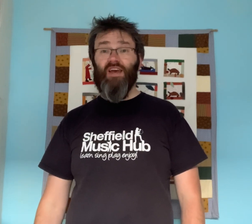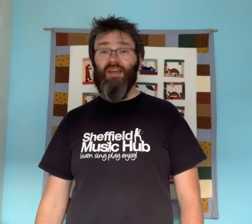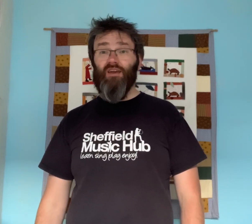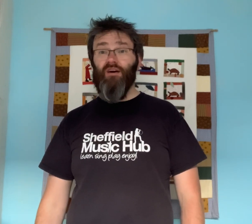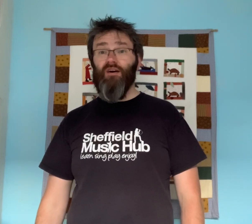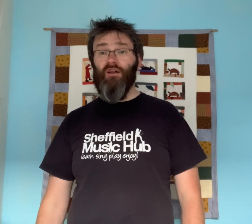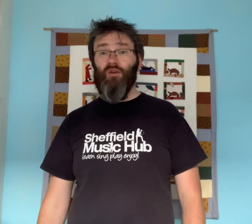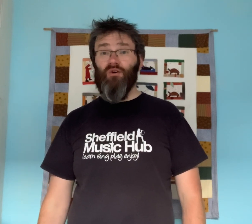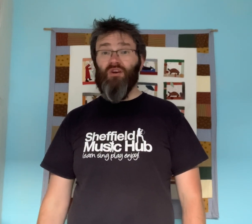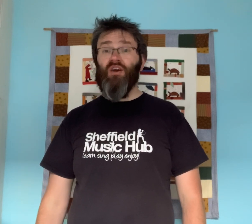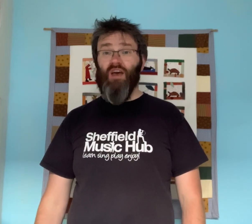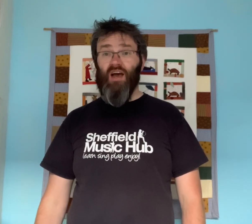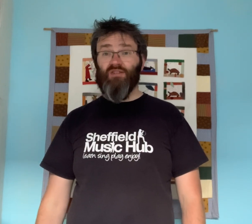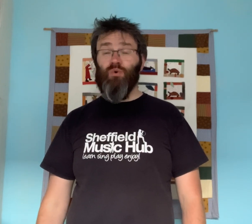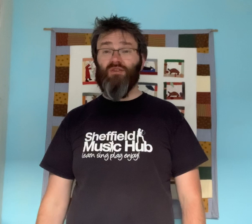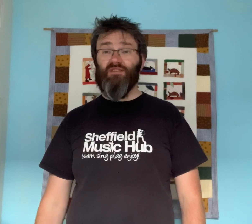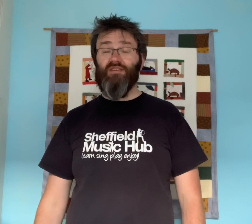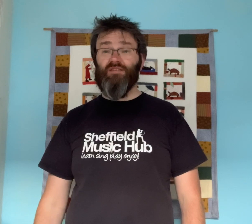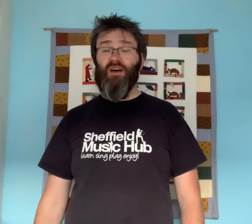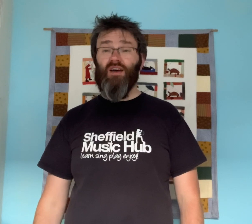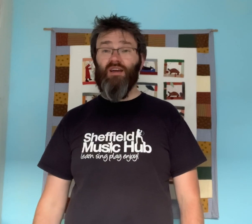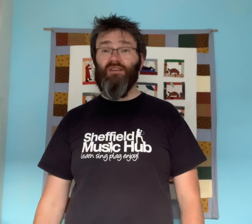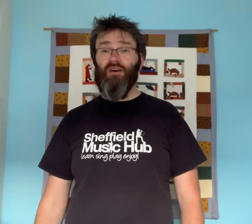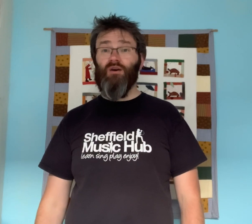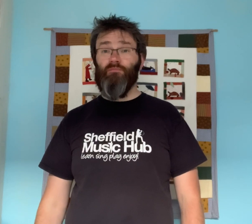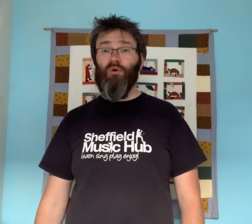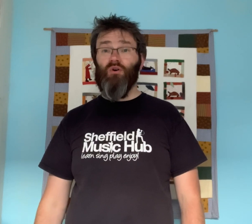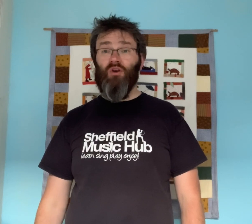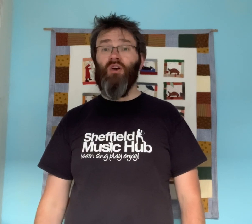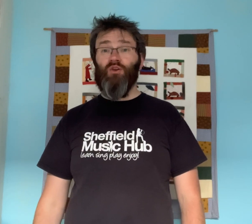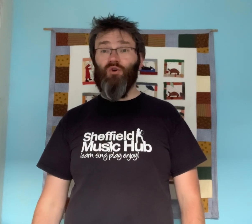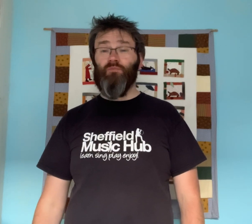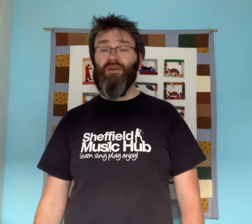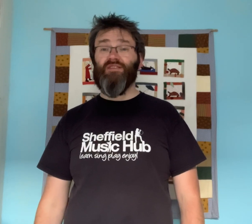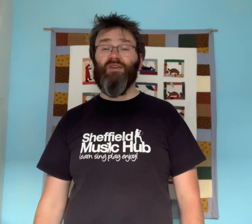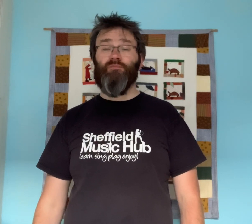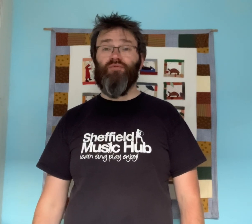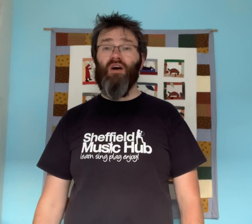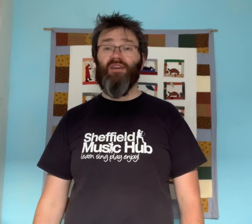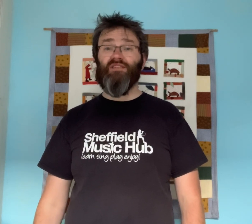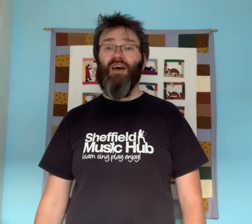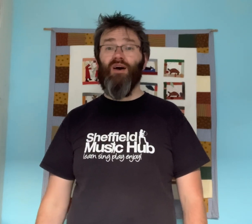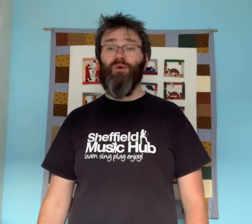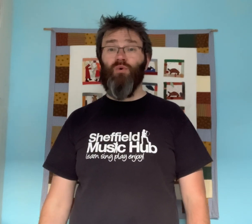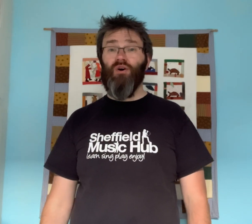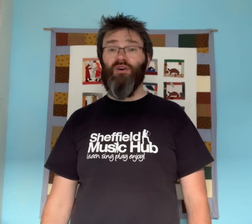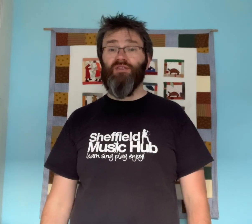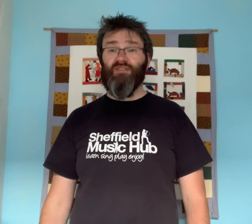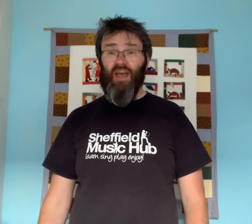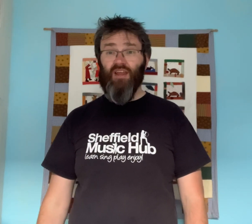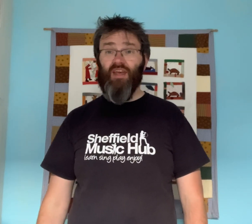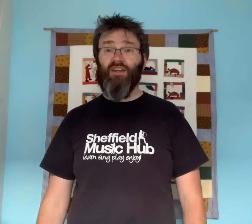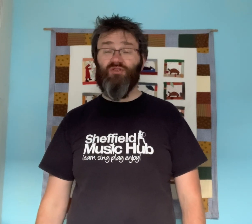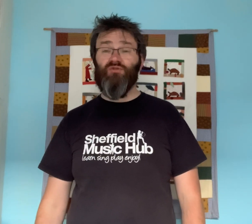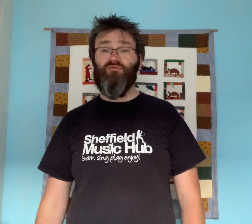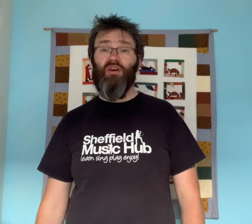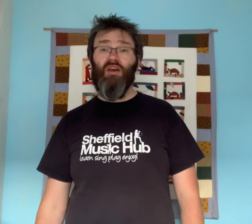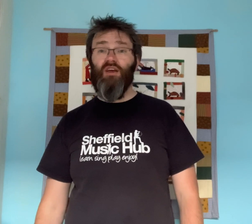Take a look at what's inside a book. You'll be surprised how words can get you